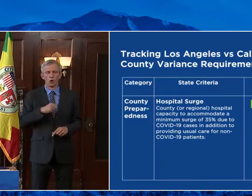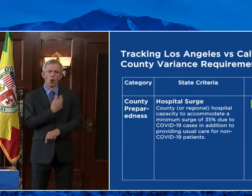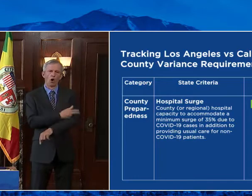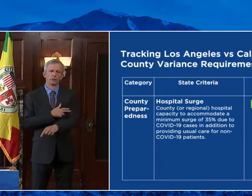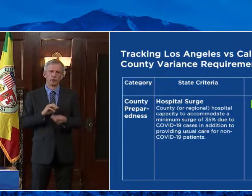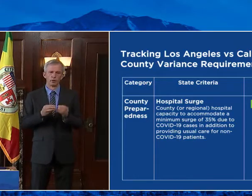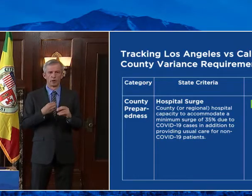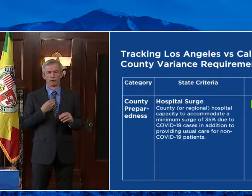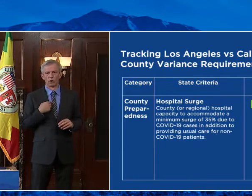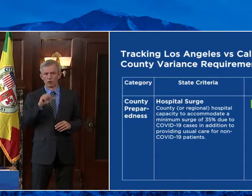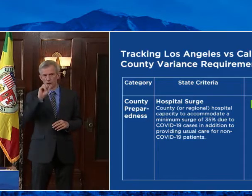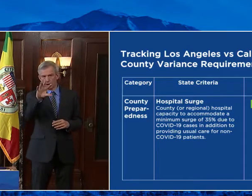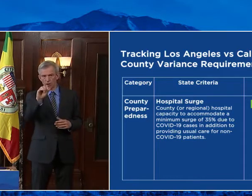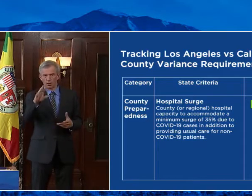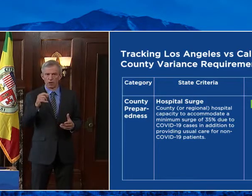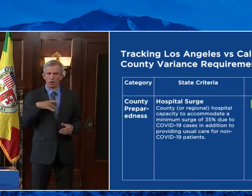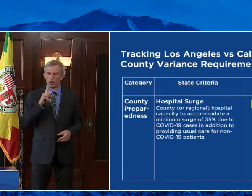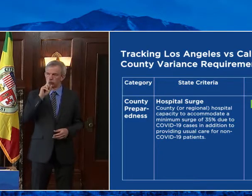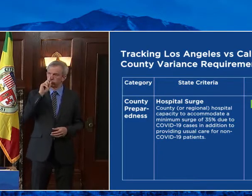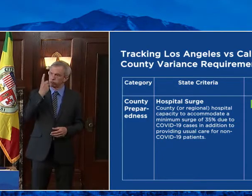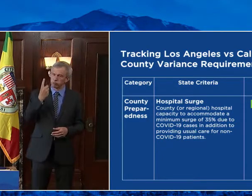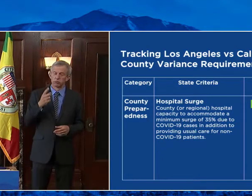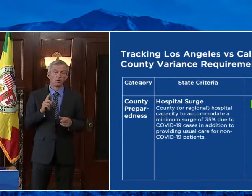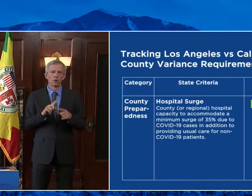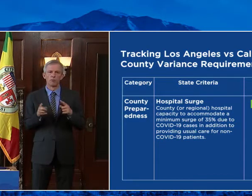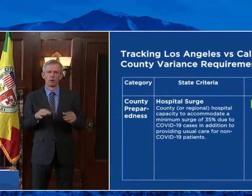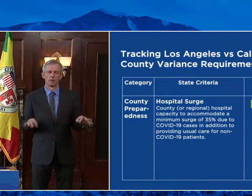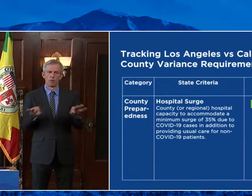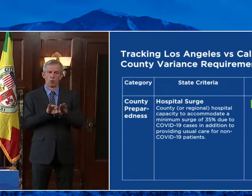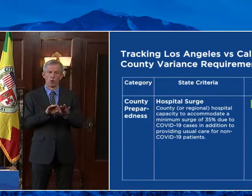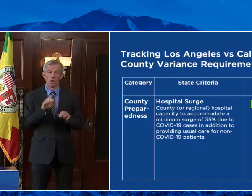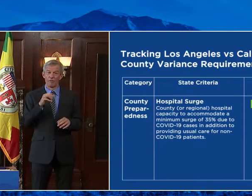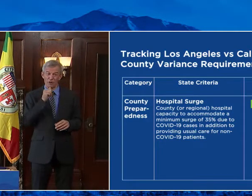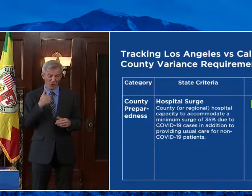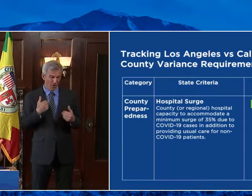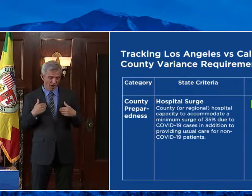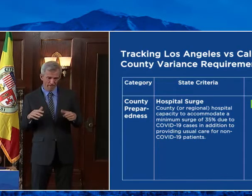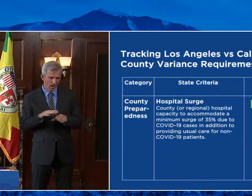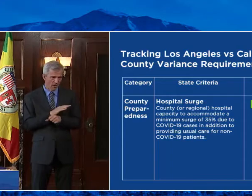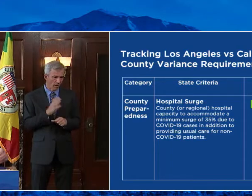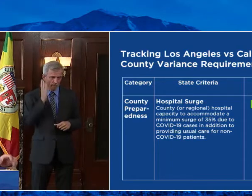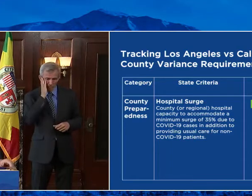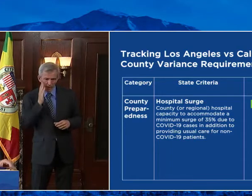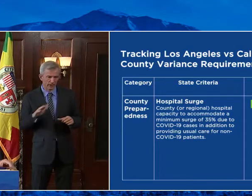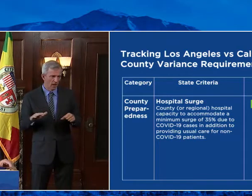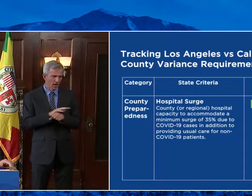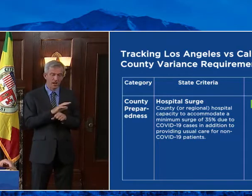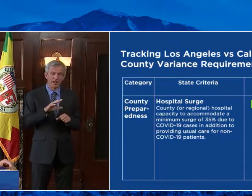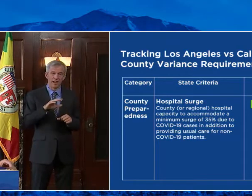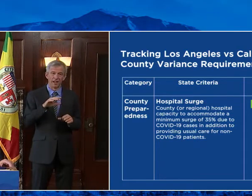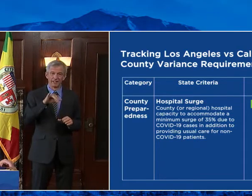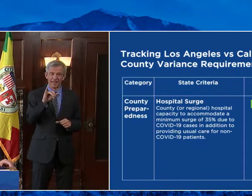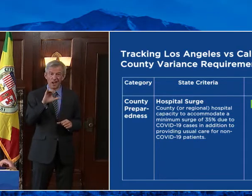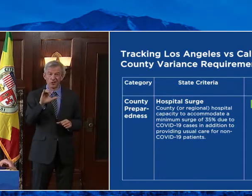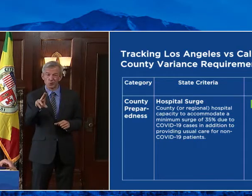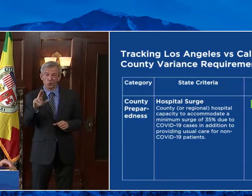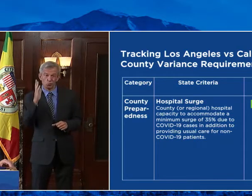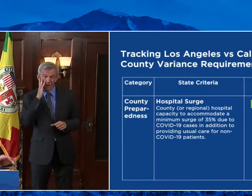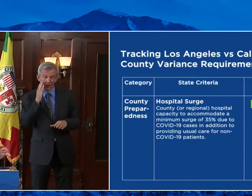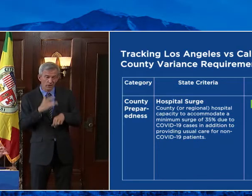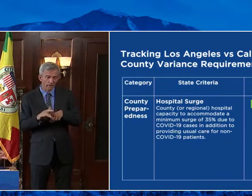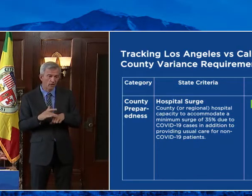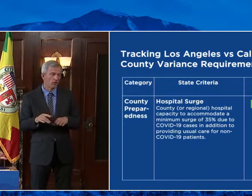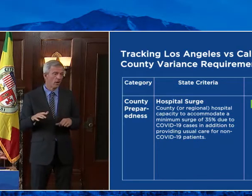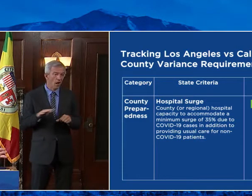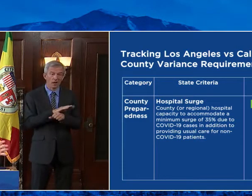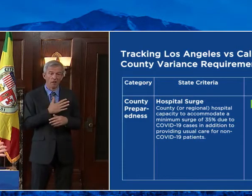critical because if we don't have the capacity to have enough ventilators and enough beds, enough ICU beds available in particular, we